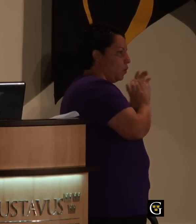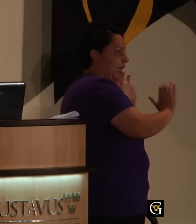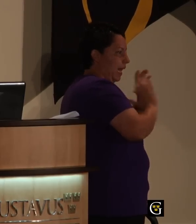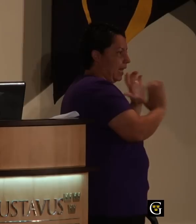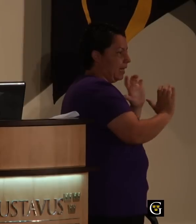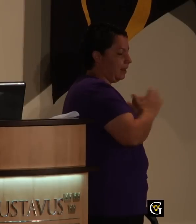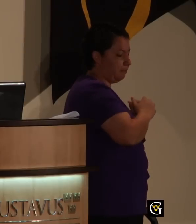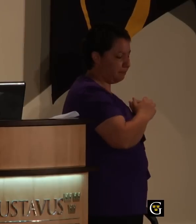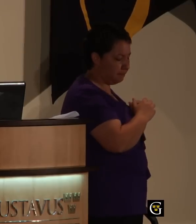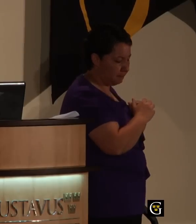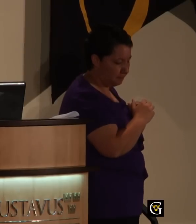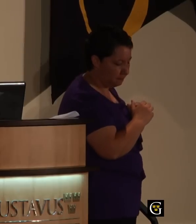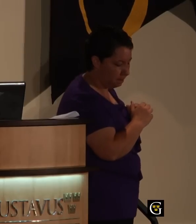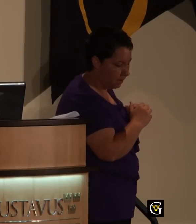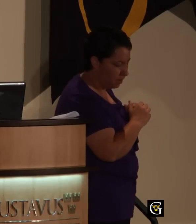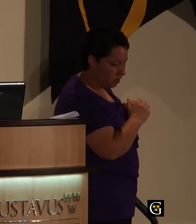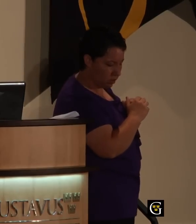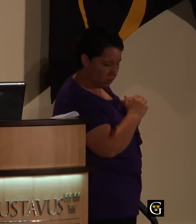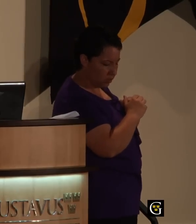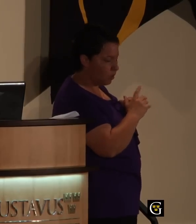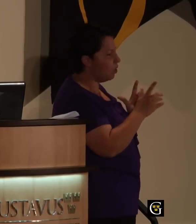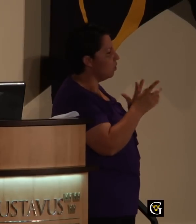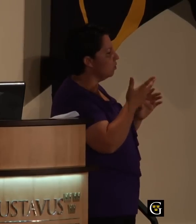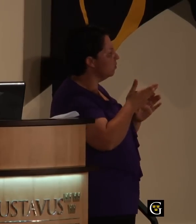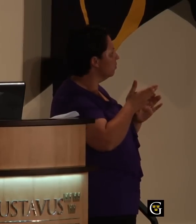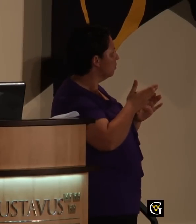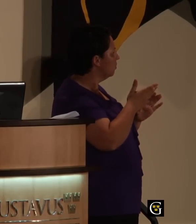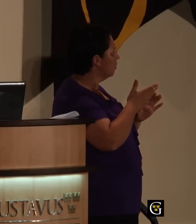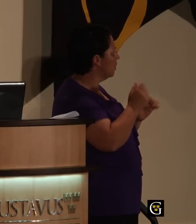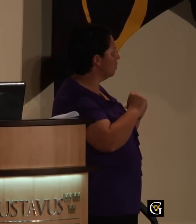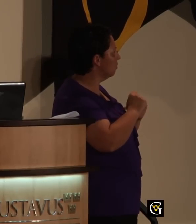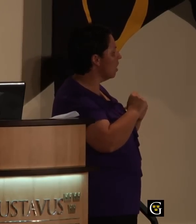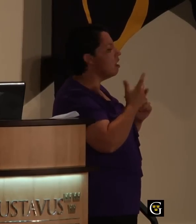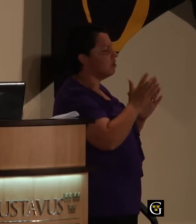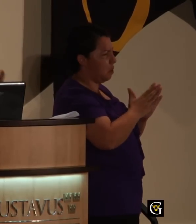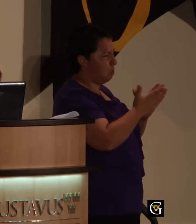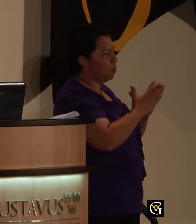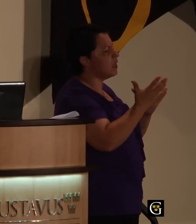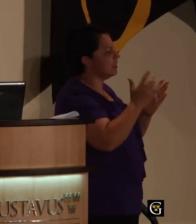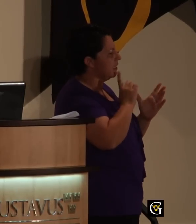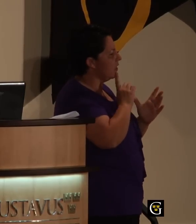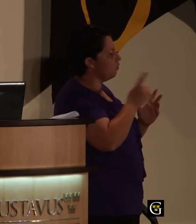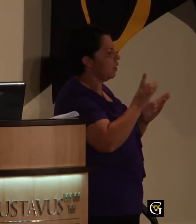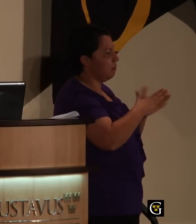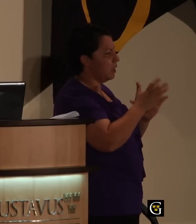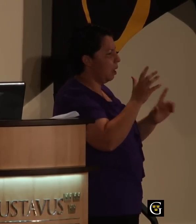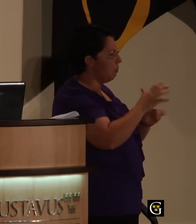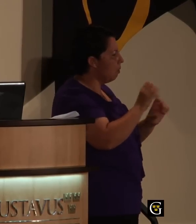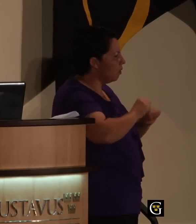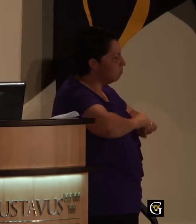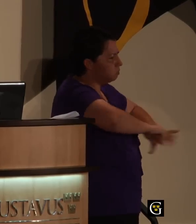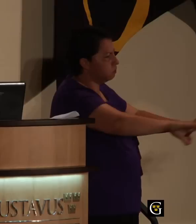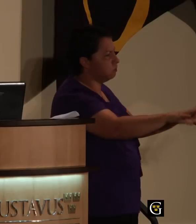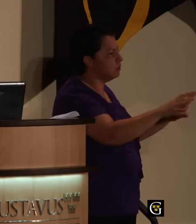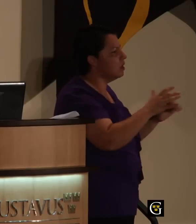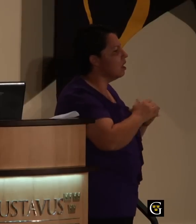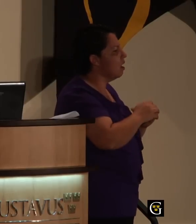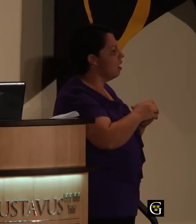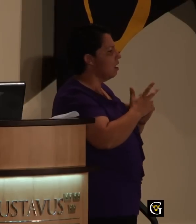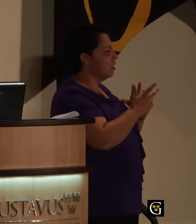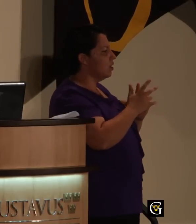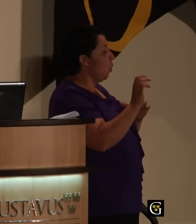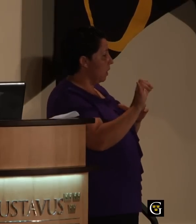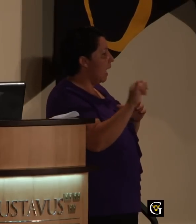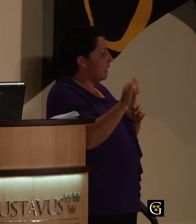internet really burst onto the scene. But I think that there are similar books since then that people like Sherry Turtle who have come up with